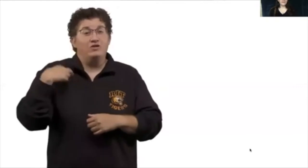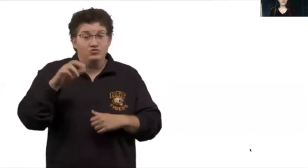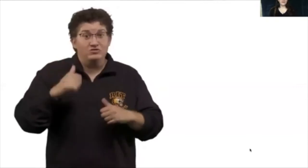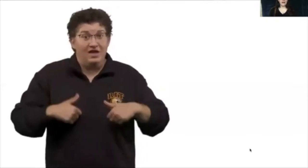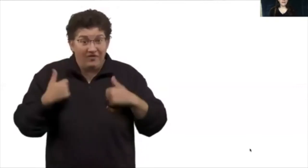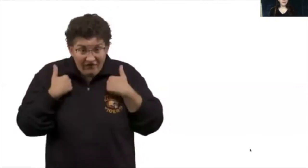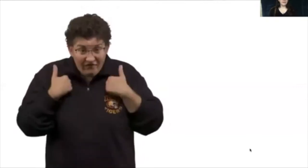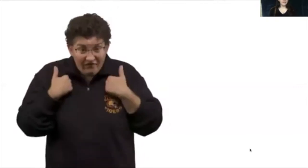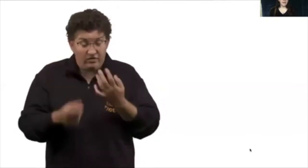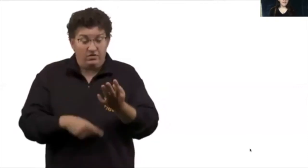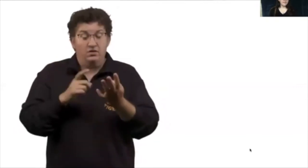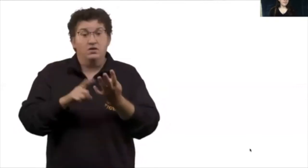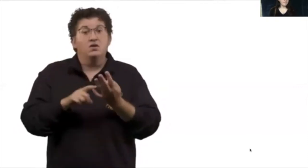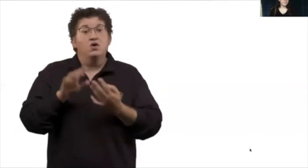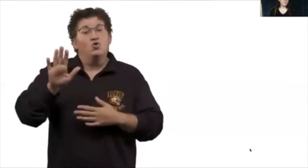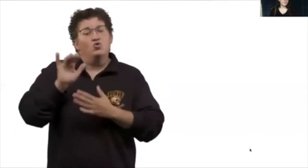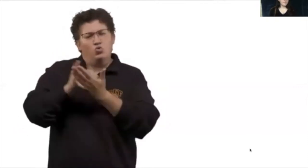the Spirituality and Religious Life,